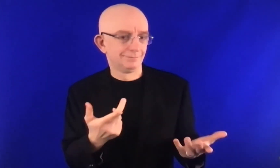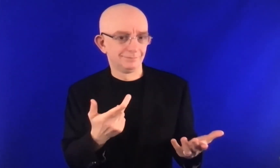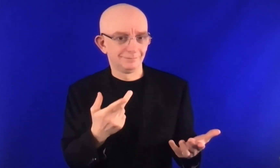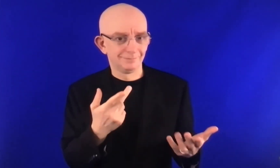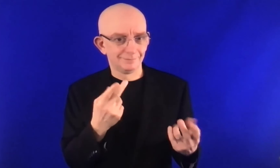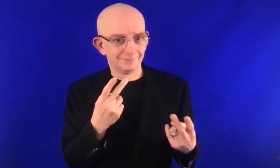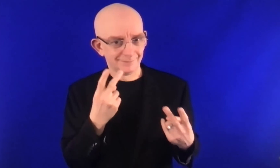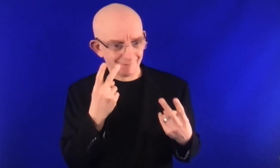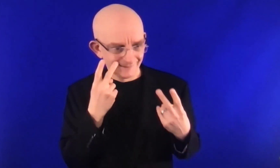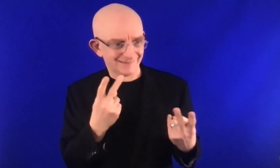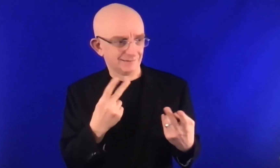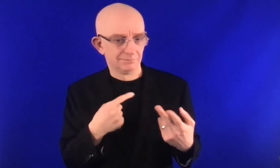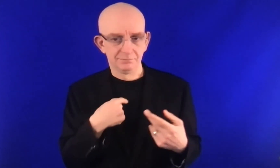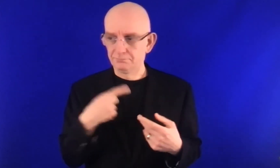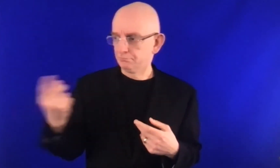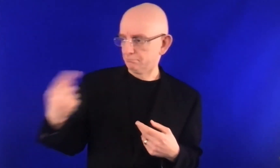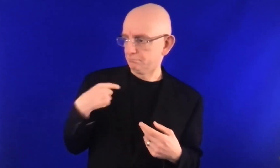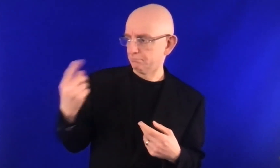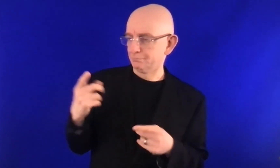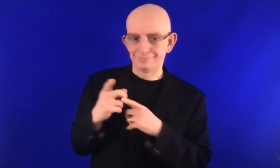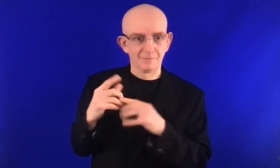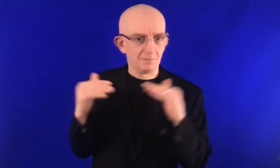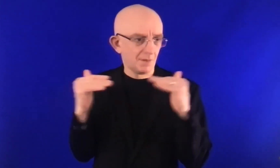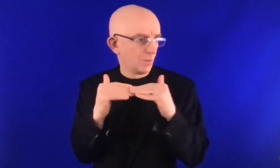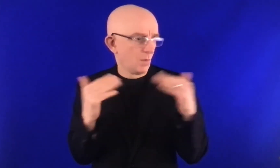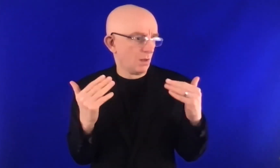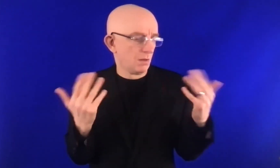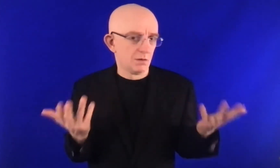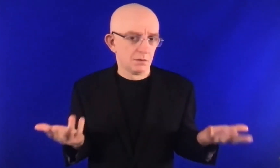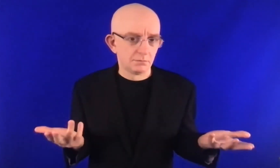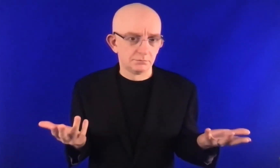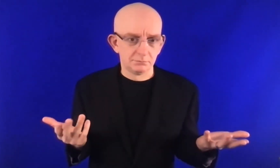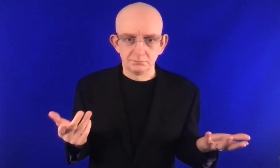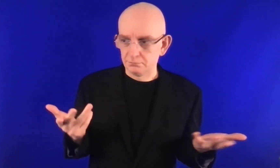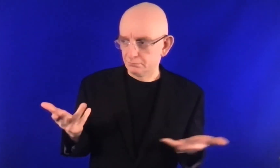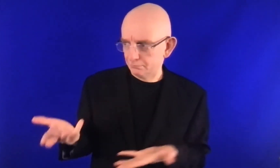and they should give us equality that we need